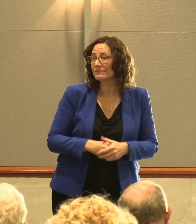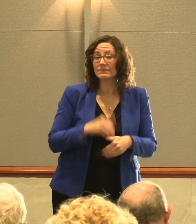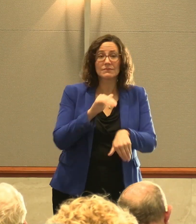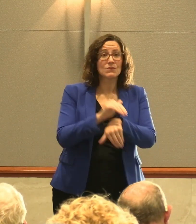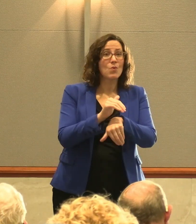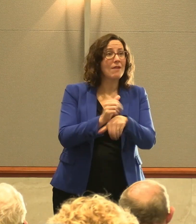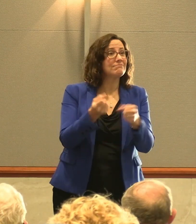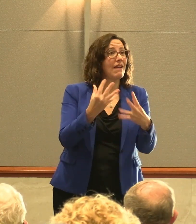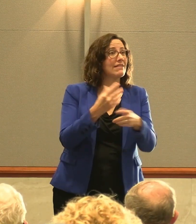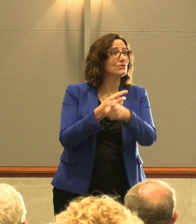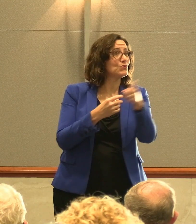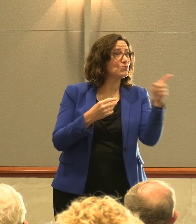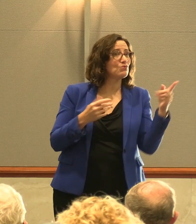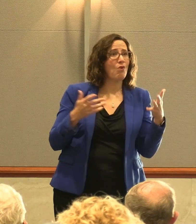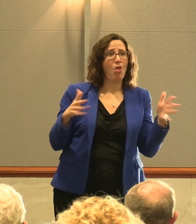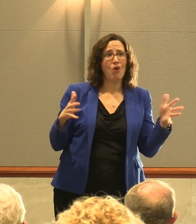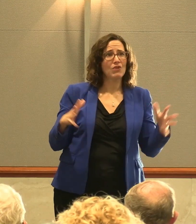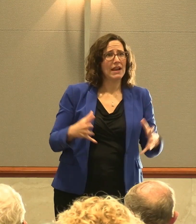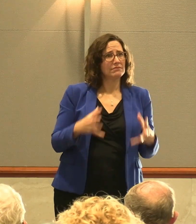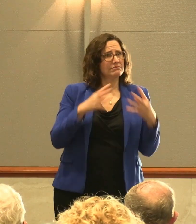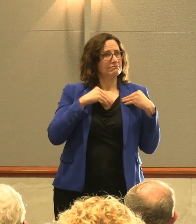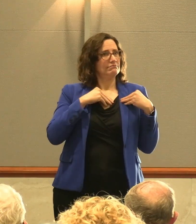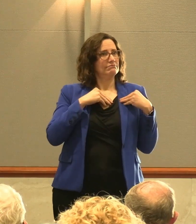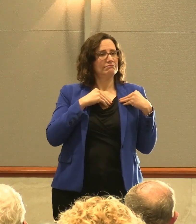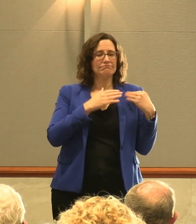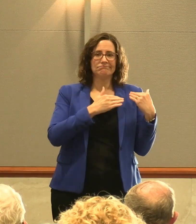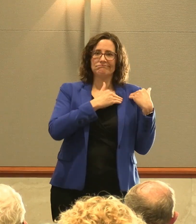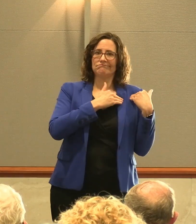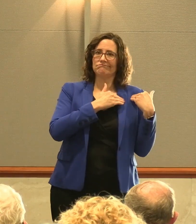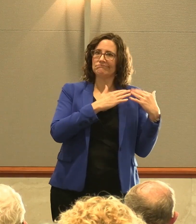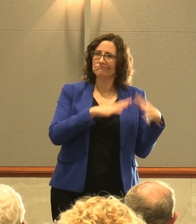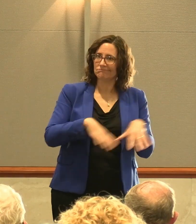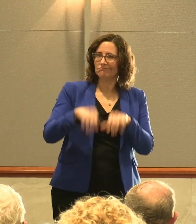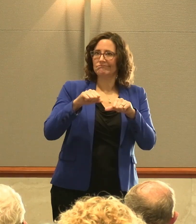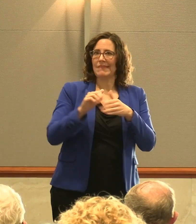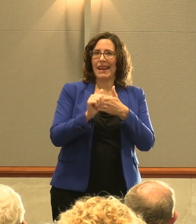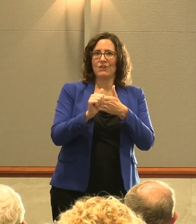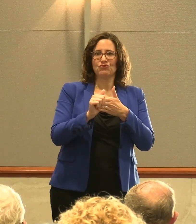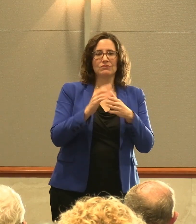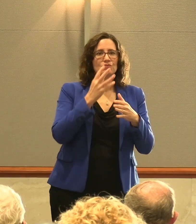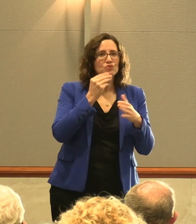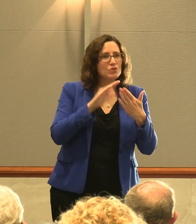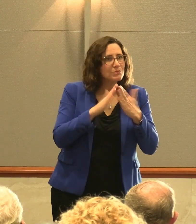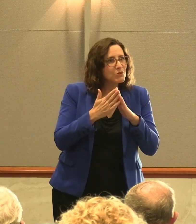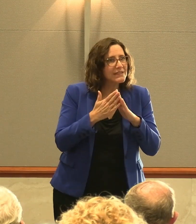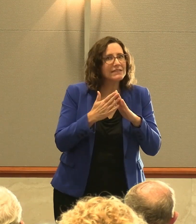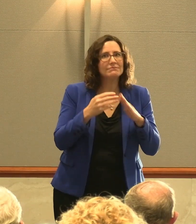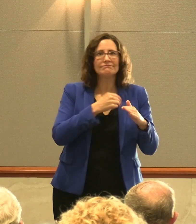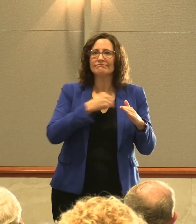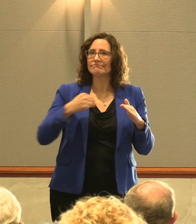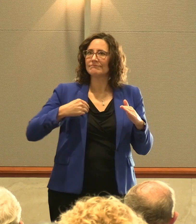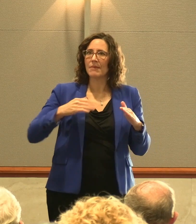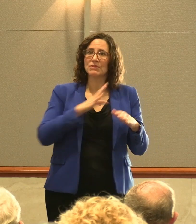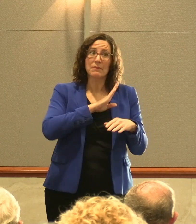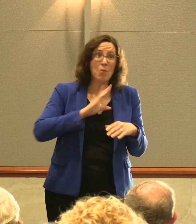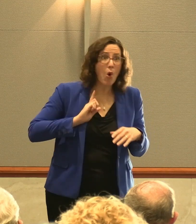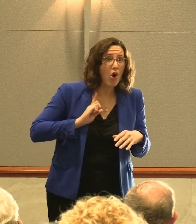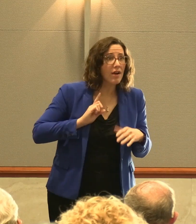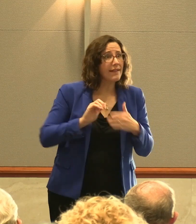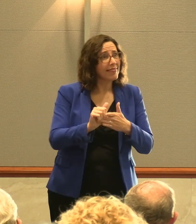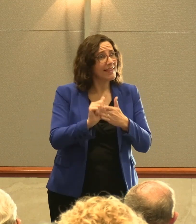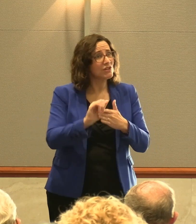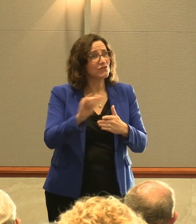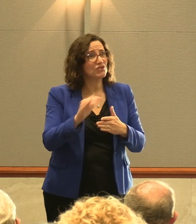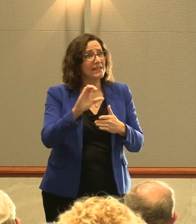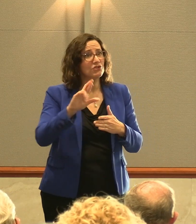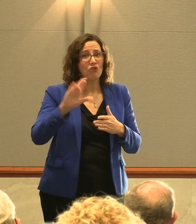of you have already taken on the mantle of leadership in the Jewish community as members of the board and leadership of the JCRC, and